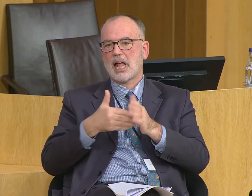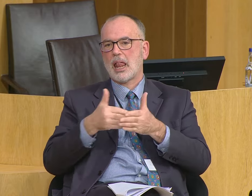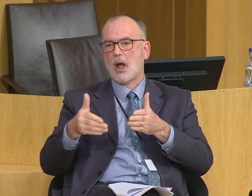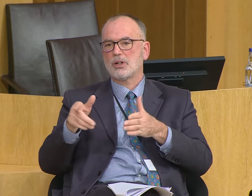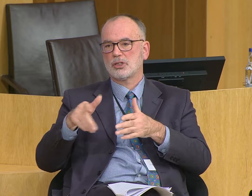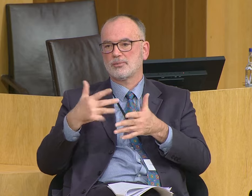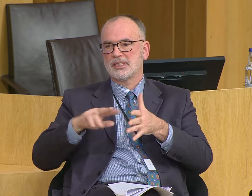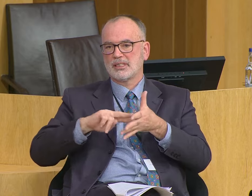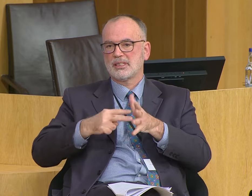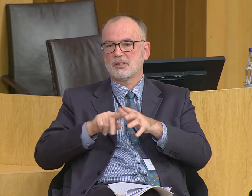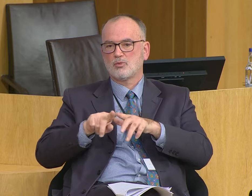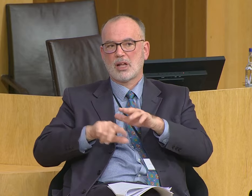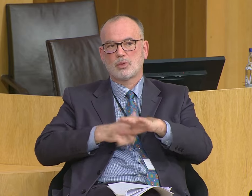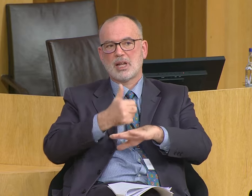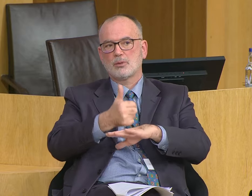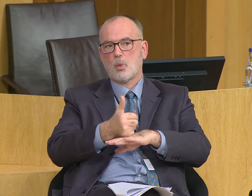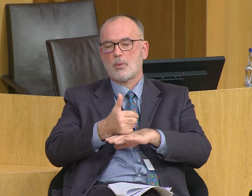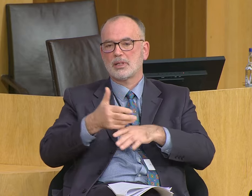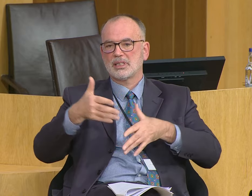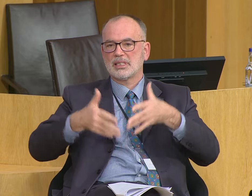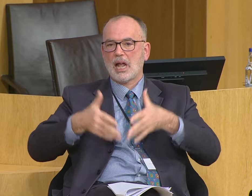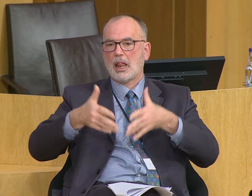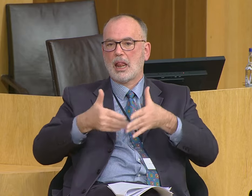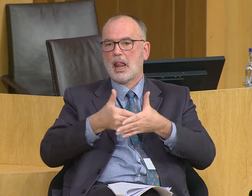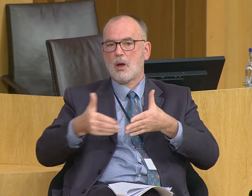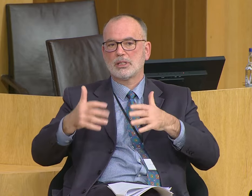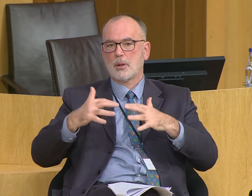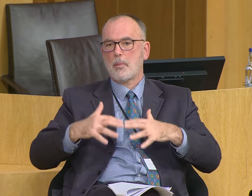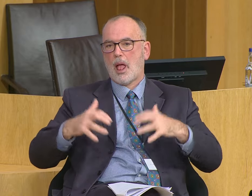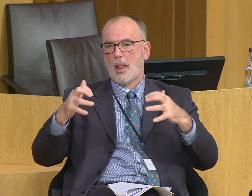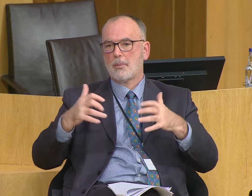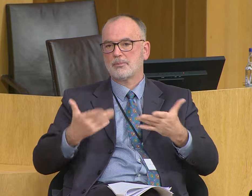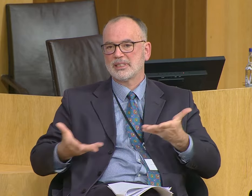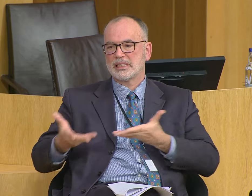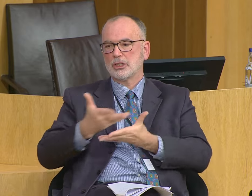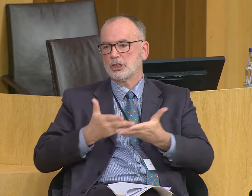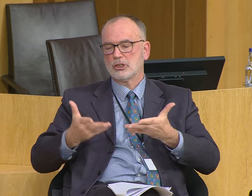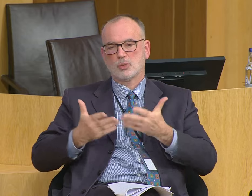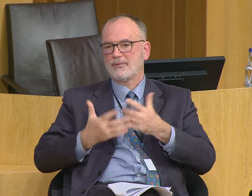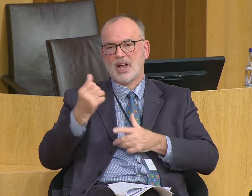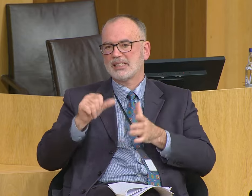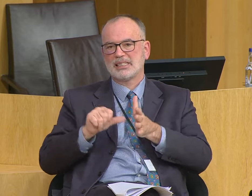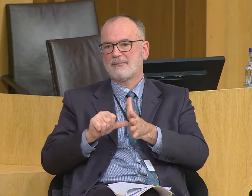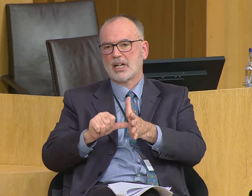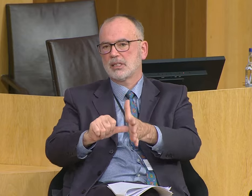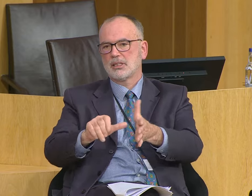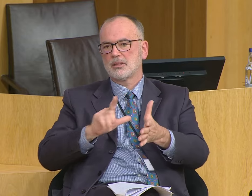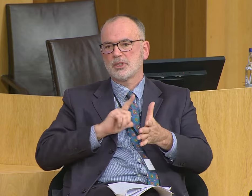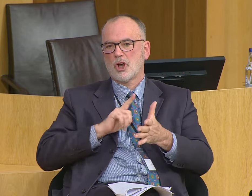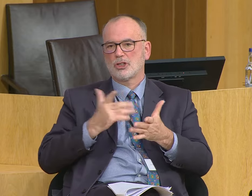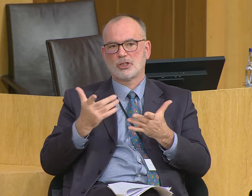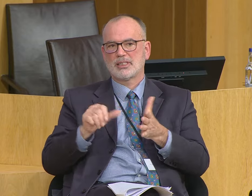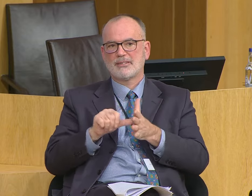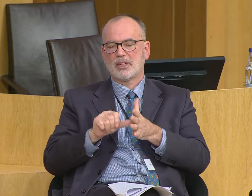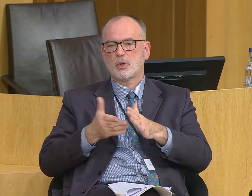I do understand that for British Sign Language as well, we struggle. We set up a lot of sign language parliaments. That would be